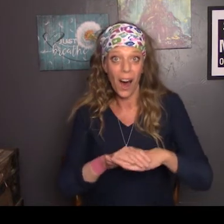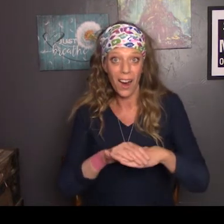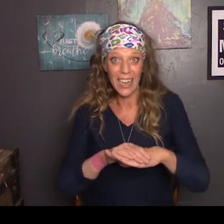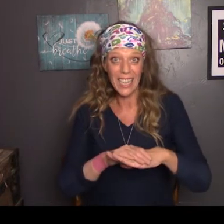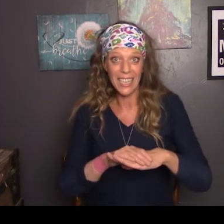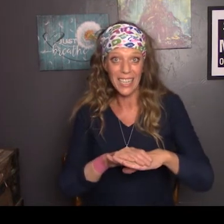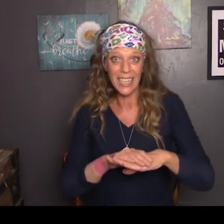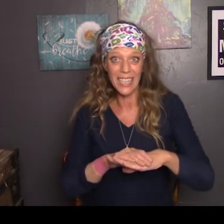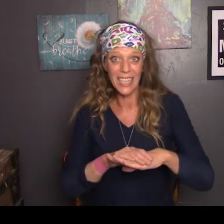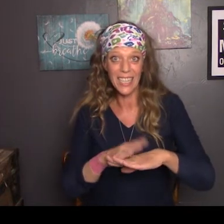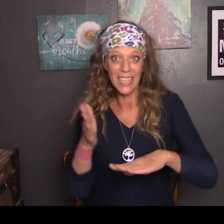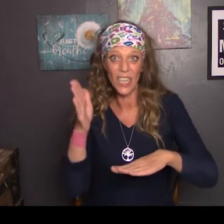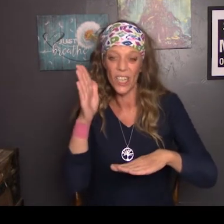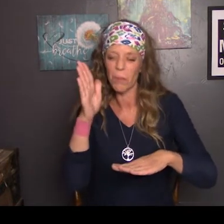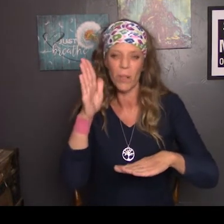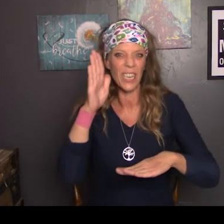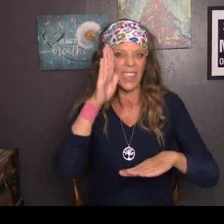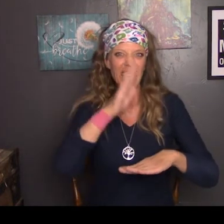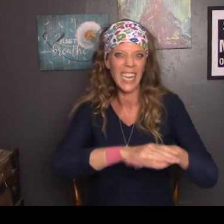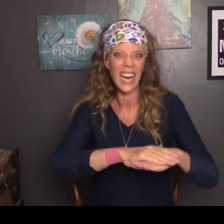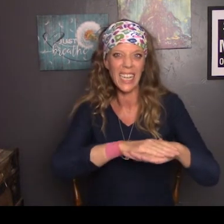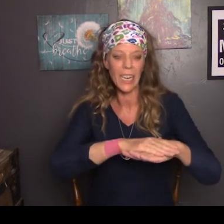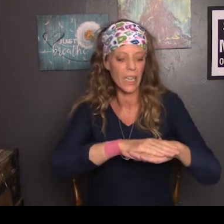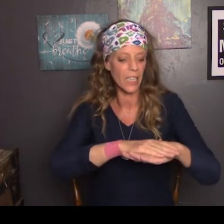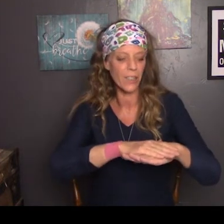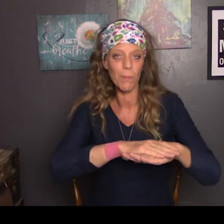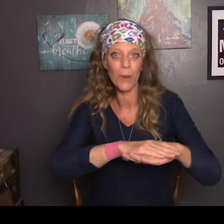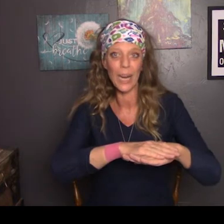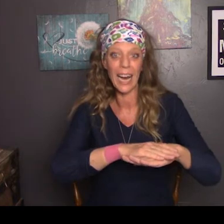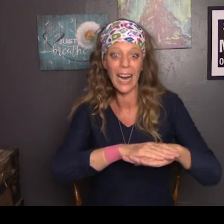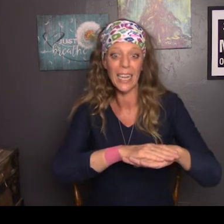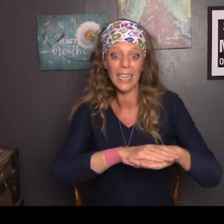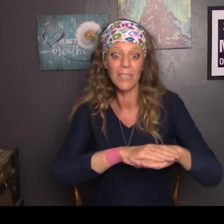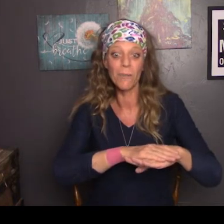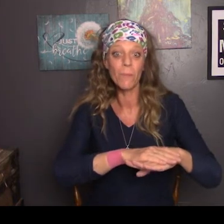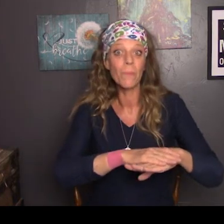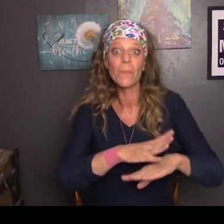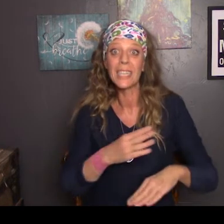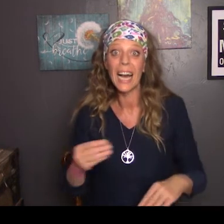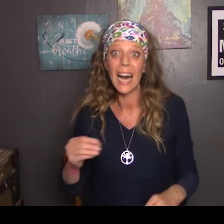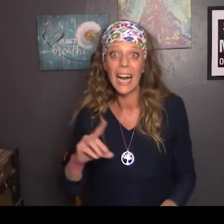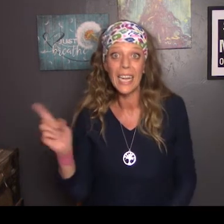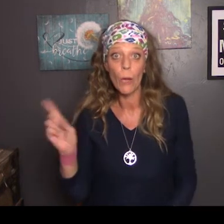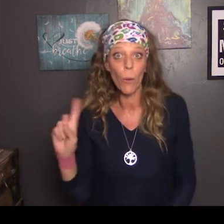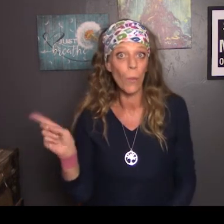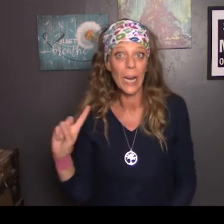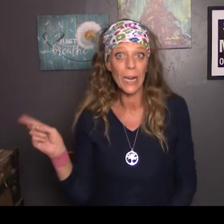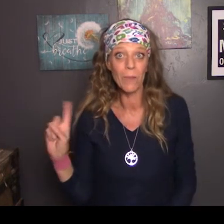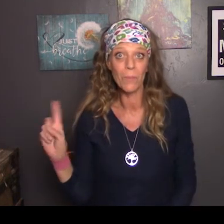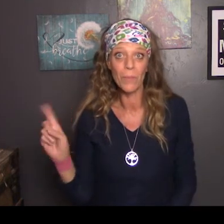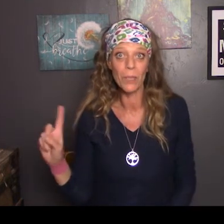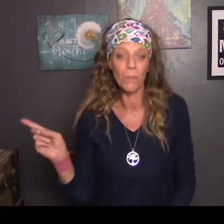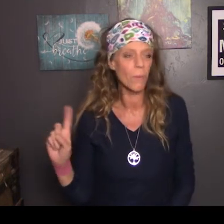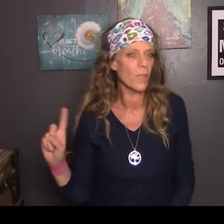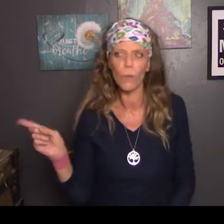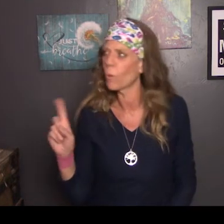on, just put your lead hand on your support hand, and where, remember